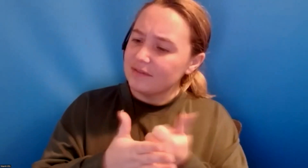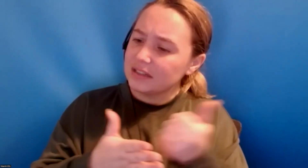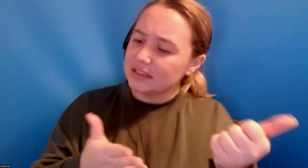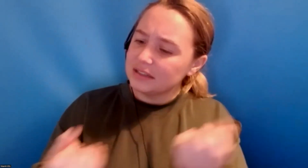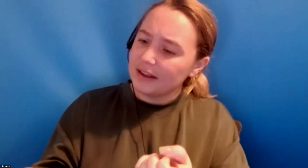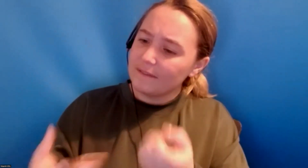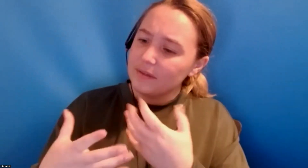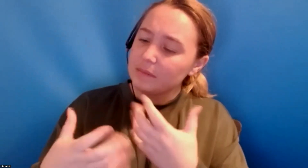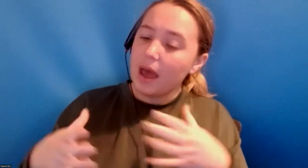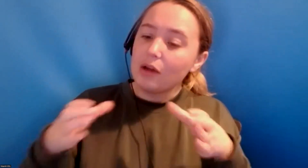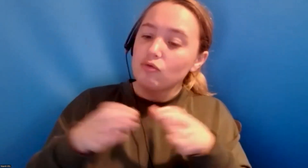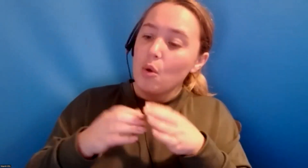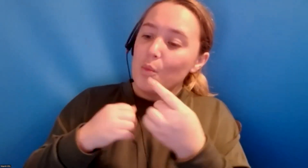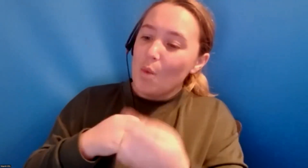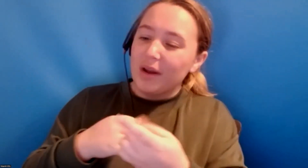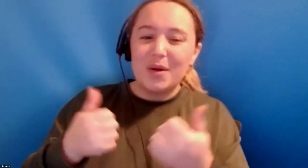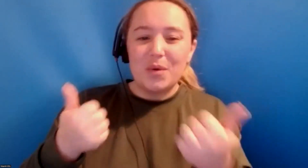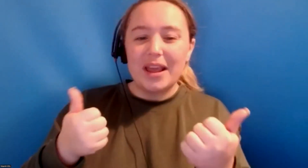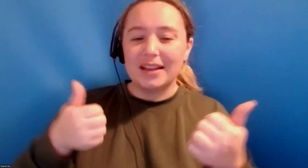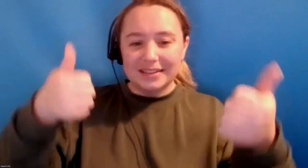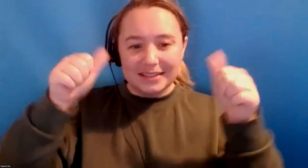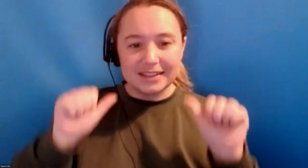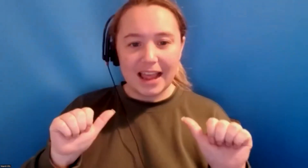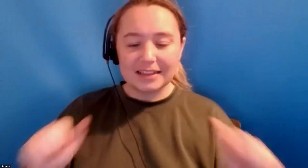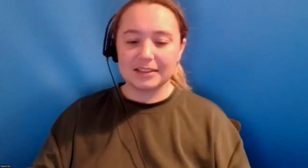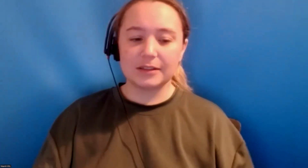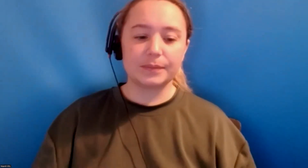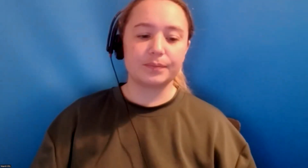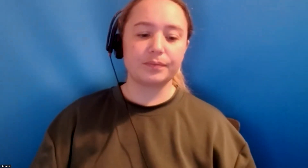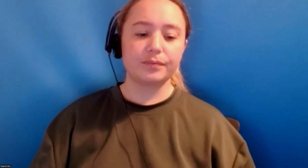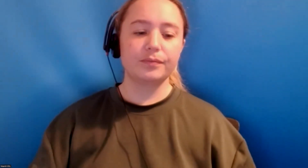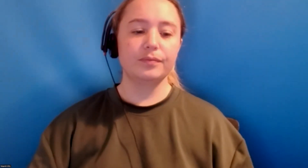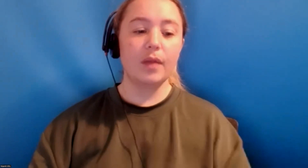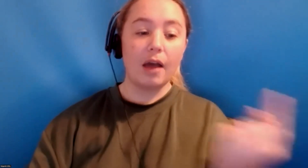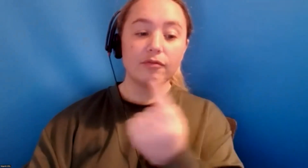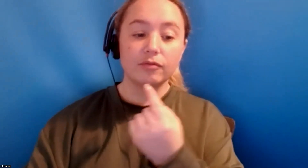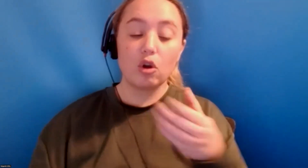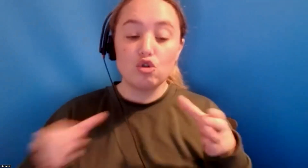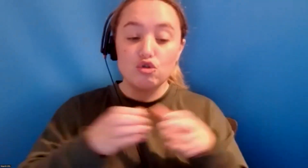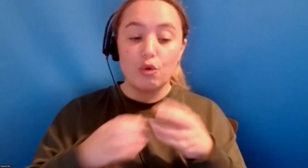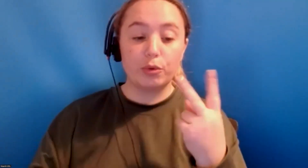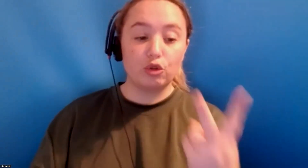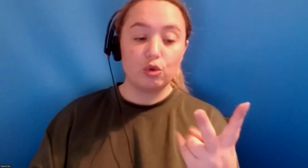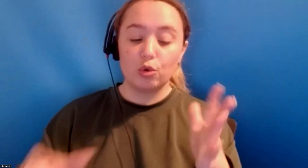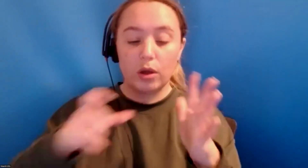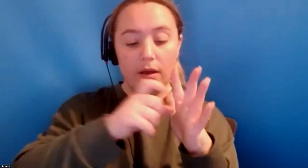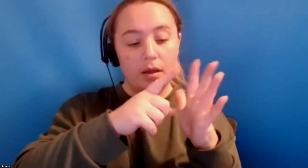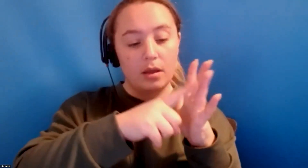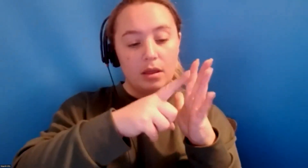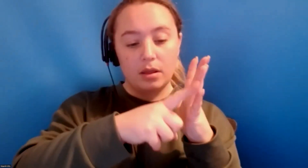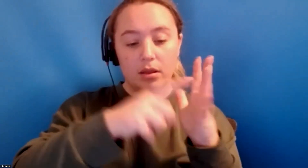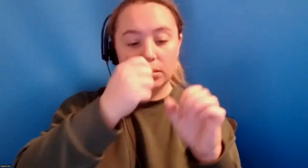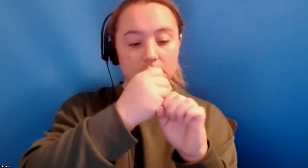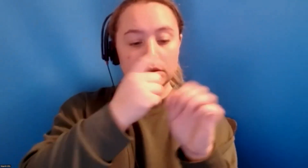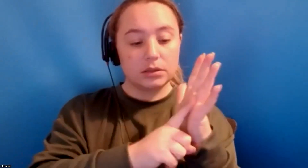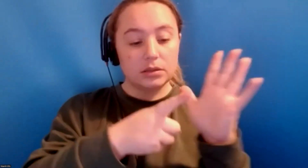room 1. So we're going to keep moving into room 2. And Douglas, can I ask you to come in on how things went in room 2?